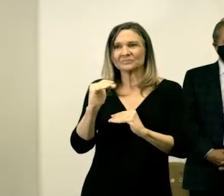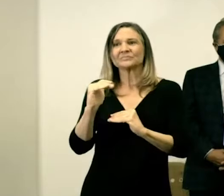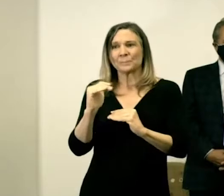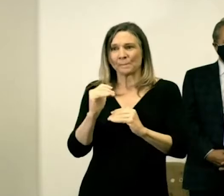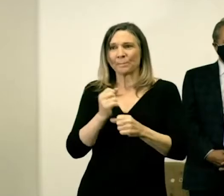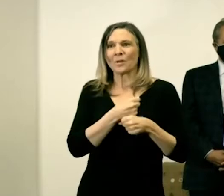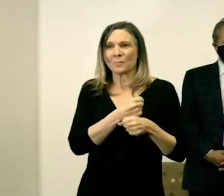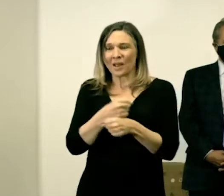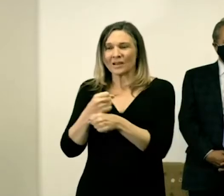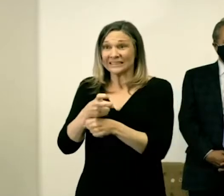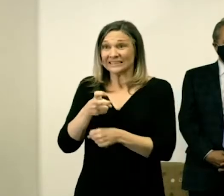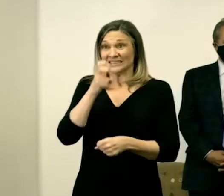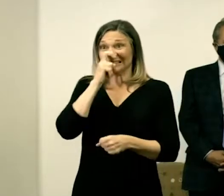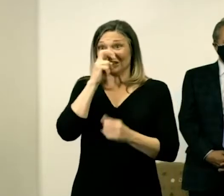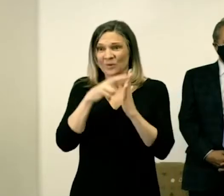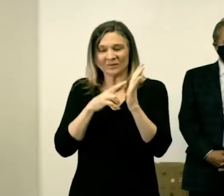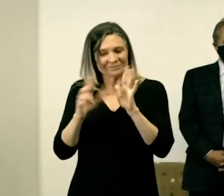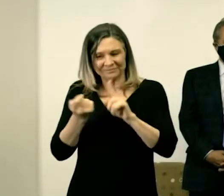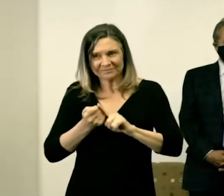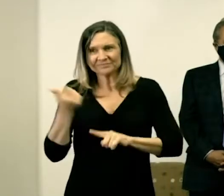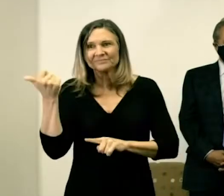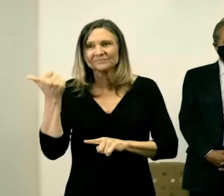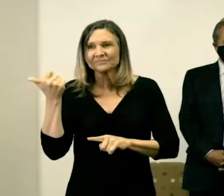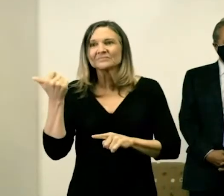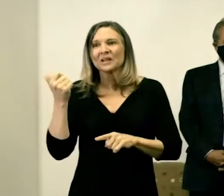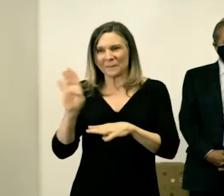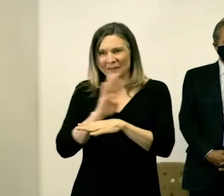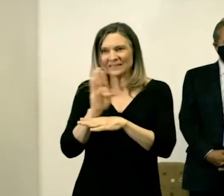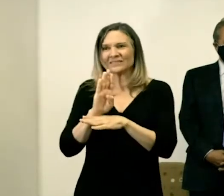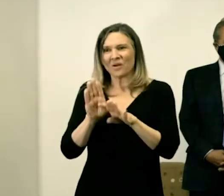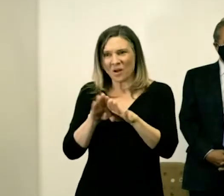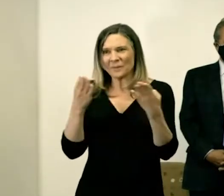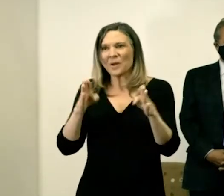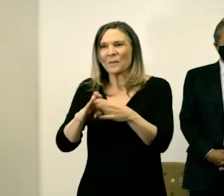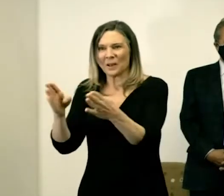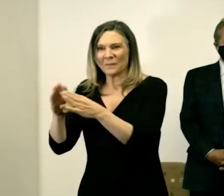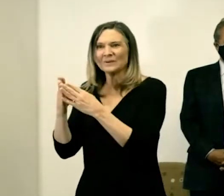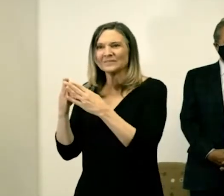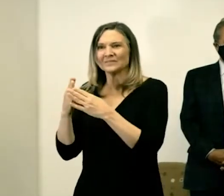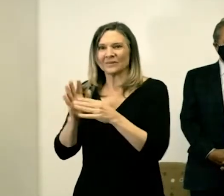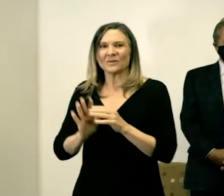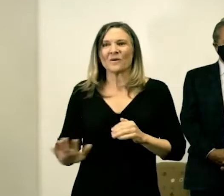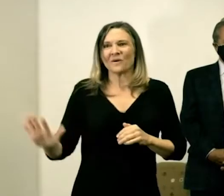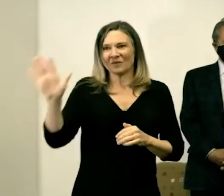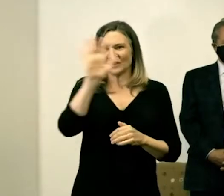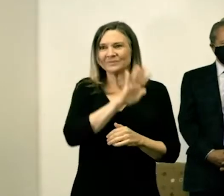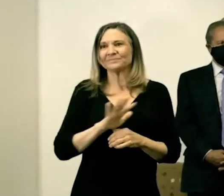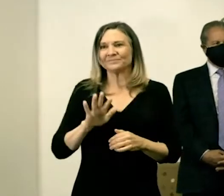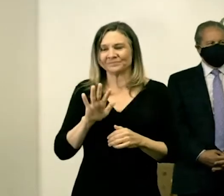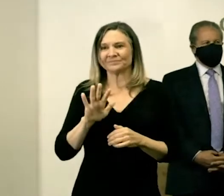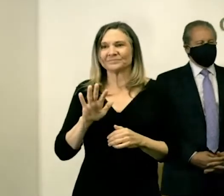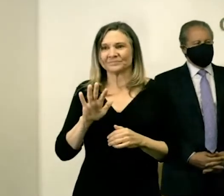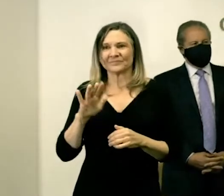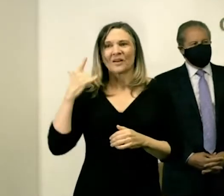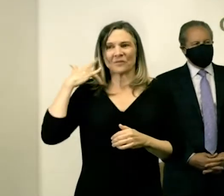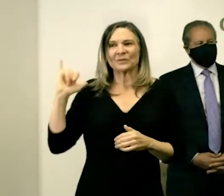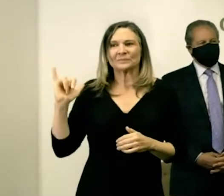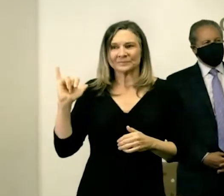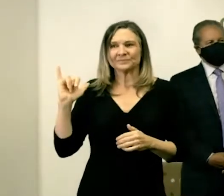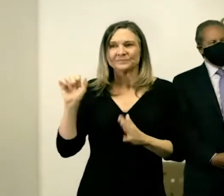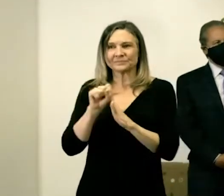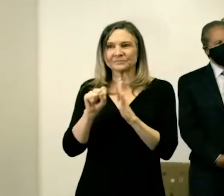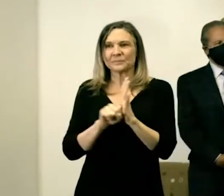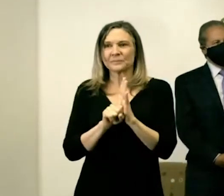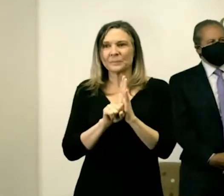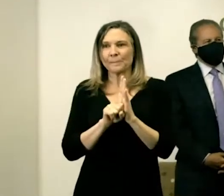just in a few weeks. Businesses are reopening all up and down the state of California. We're going to update those tiers. We're going to